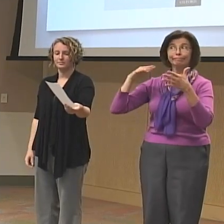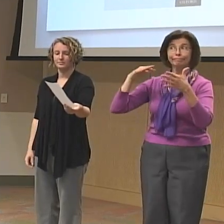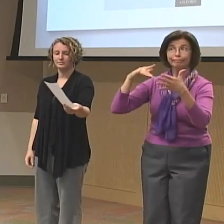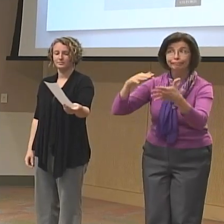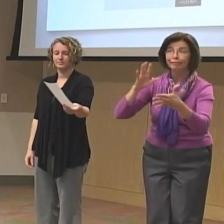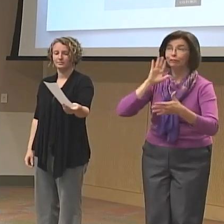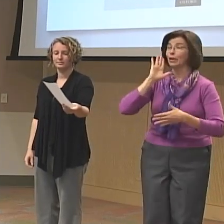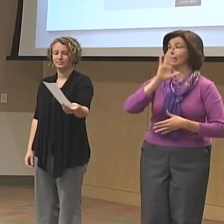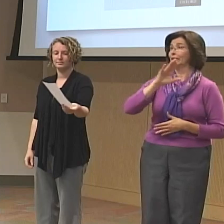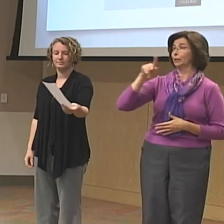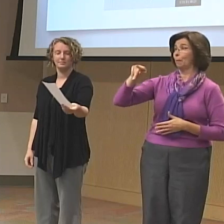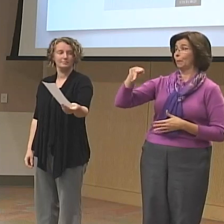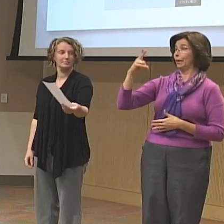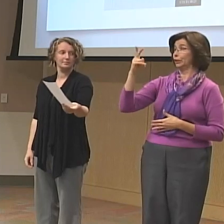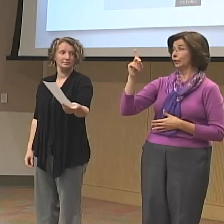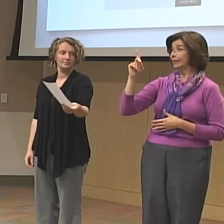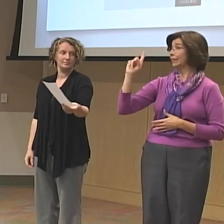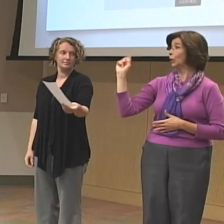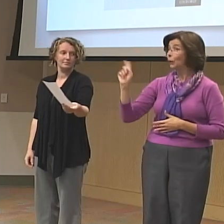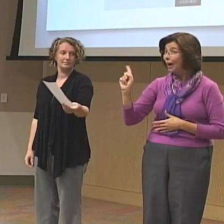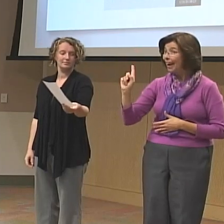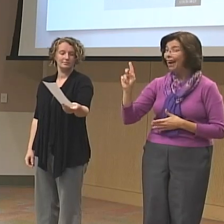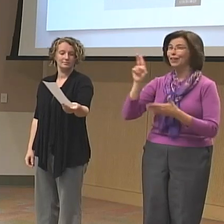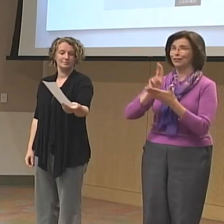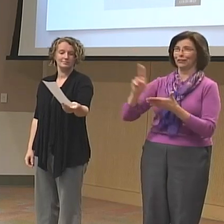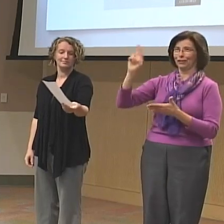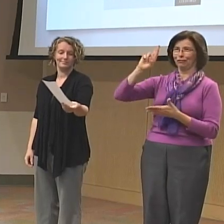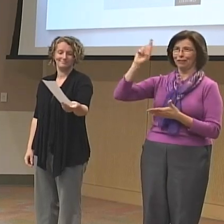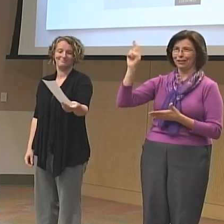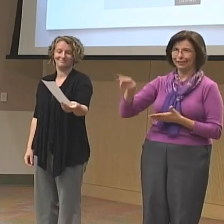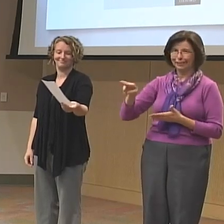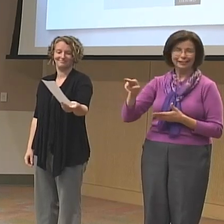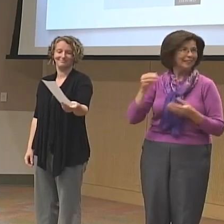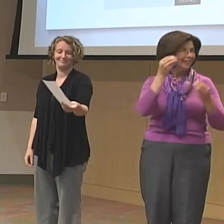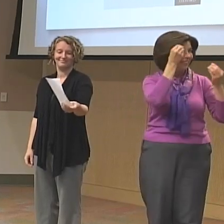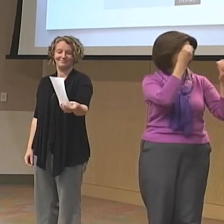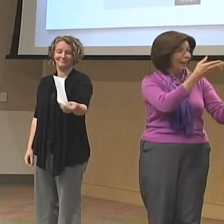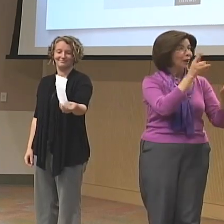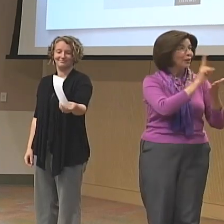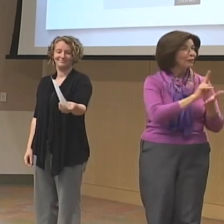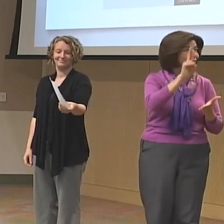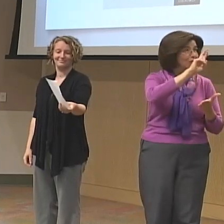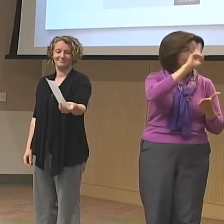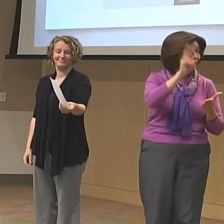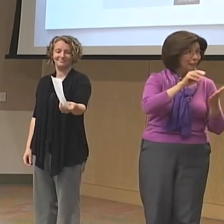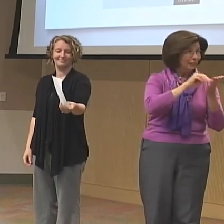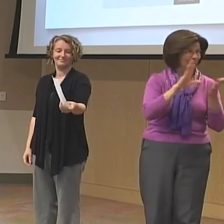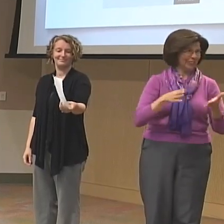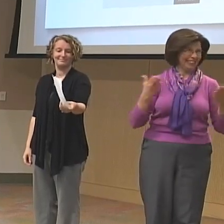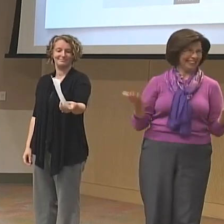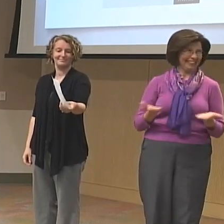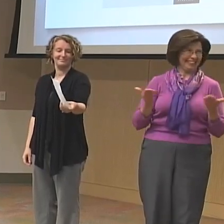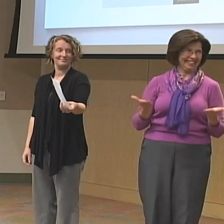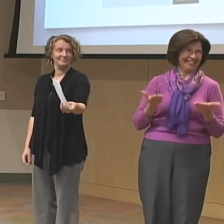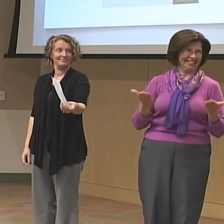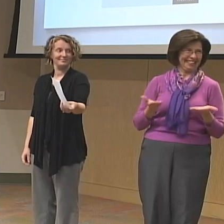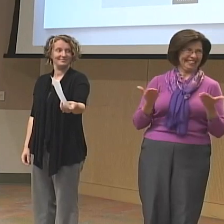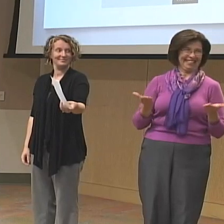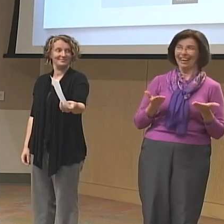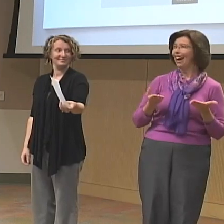He continued his studies, pursuing his PhD at the University of Rochester. Tom, we have many students from the University of